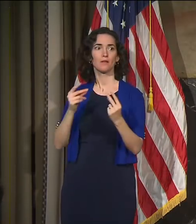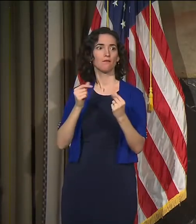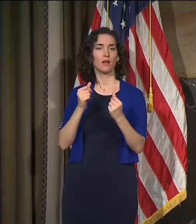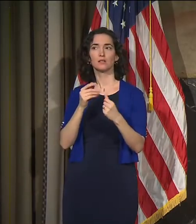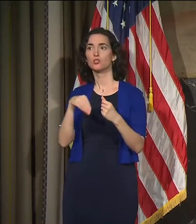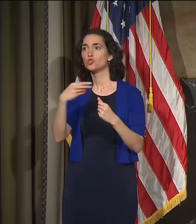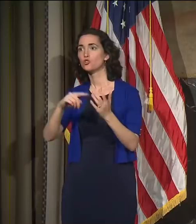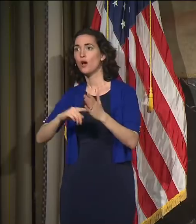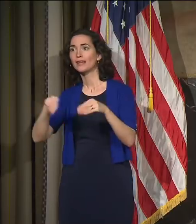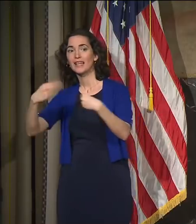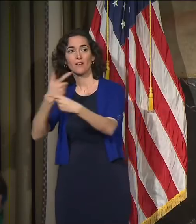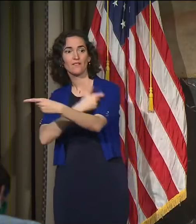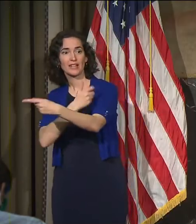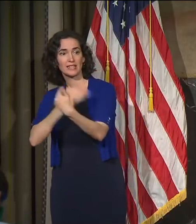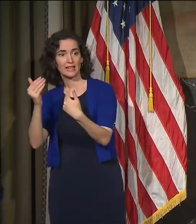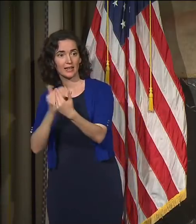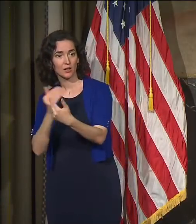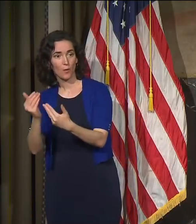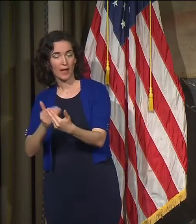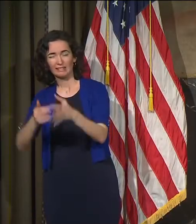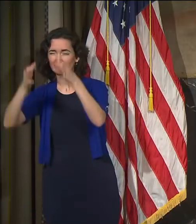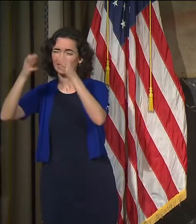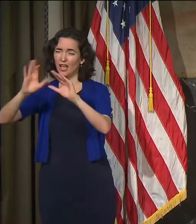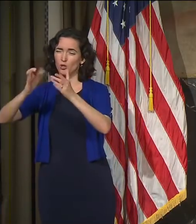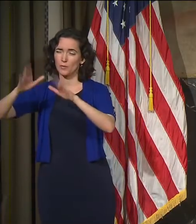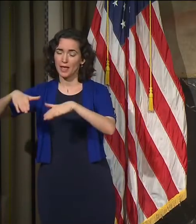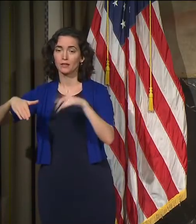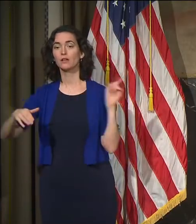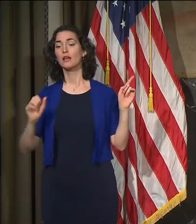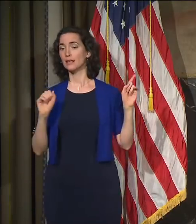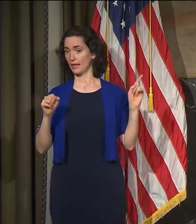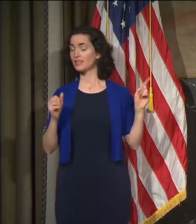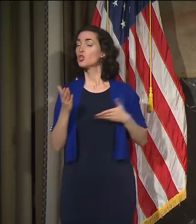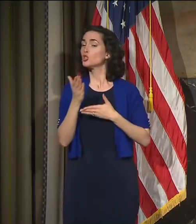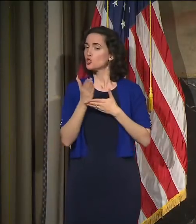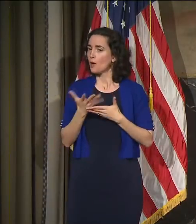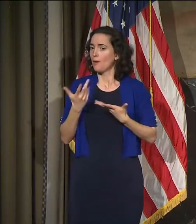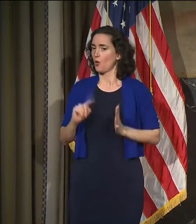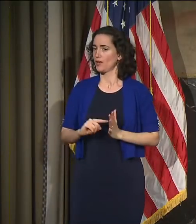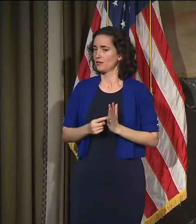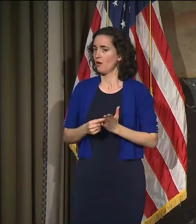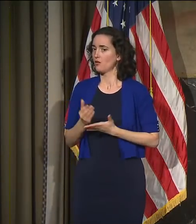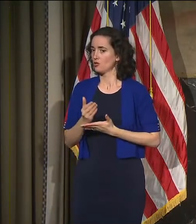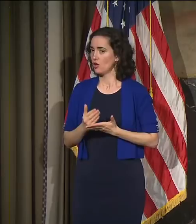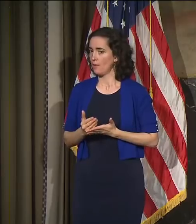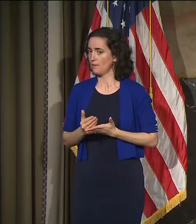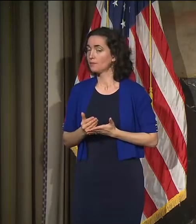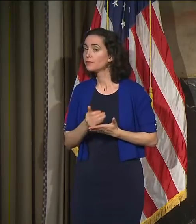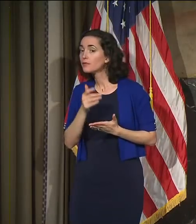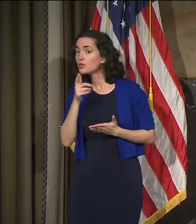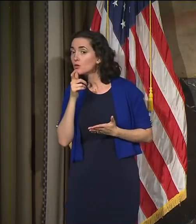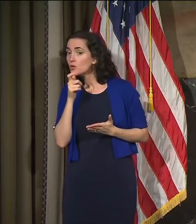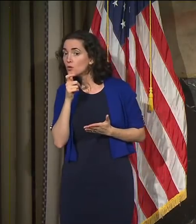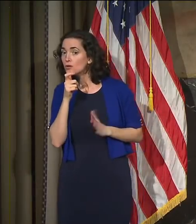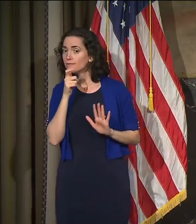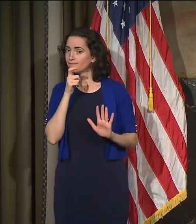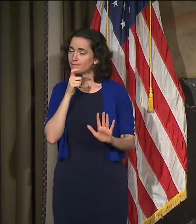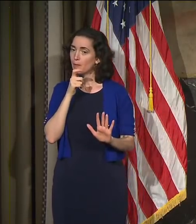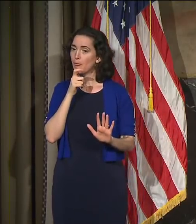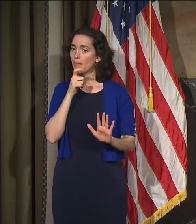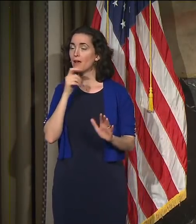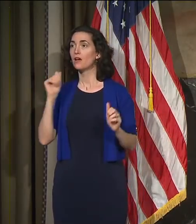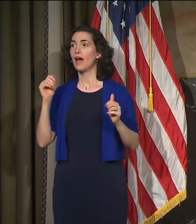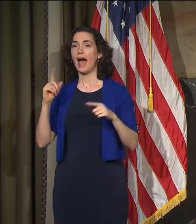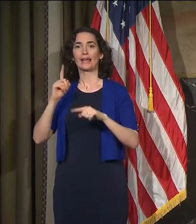the answer is yes, and we actually have already started that in small numbers. And who that's going to be, I can't tell you the